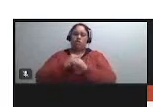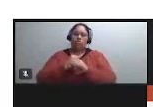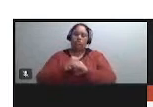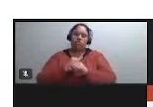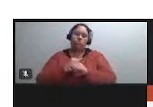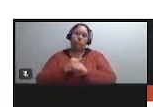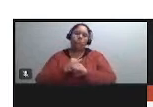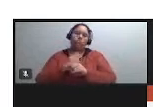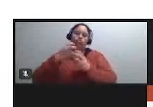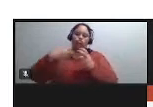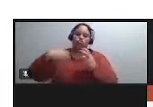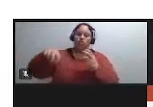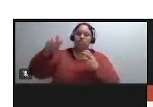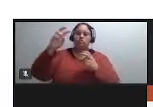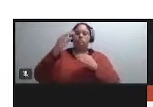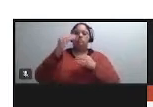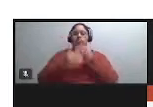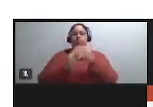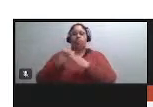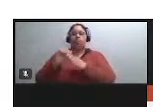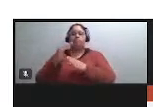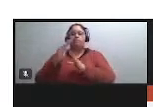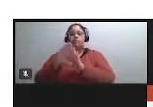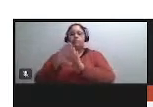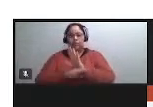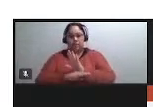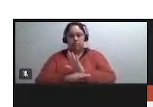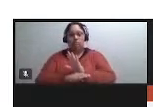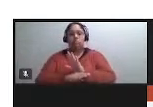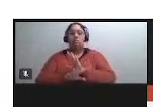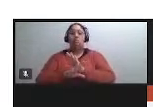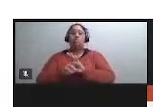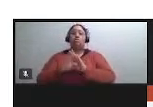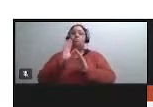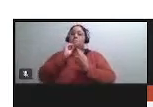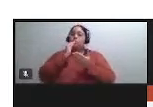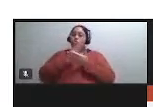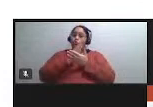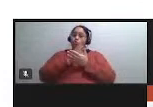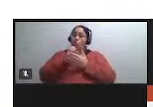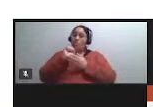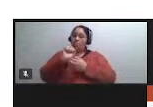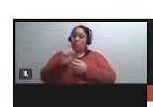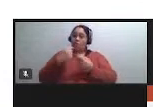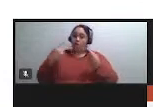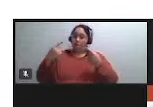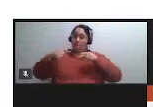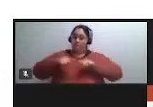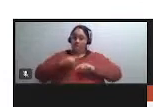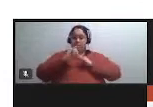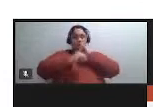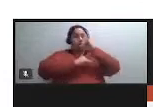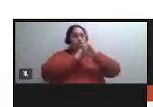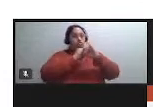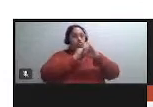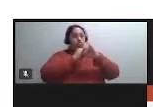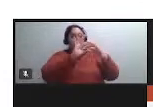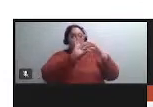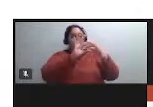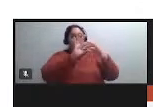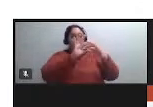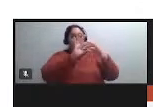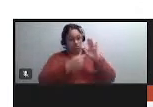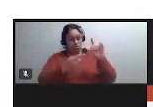international travel programs. And in order to ensure that we comply with our international relations